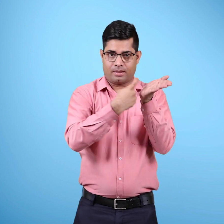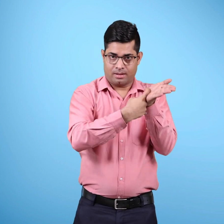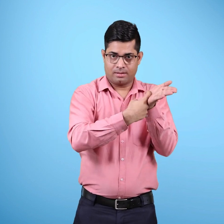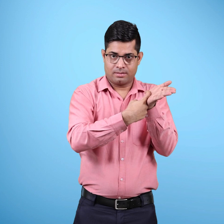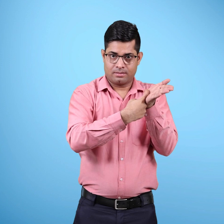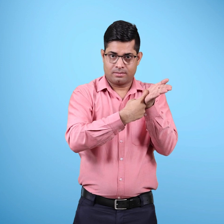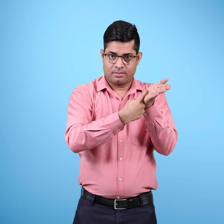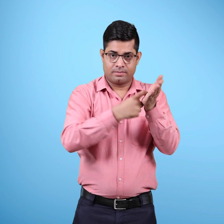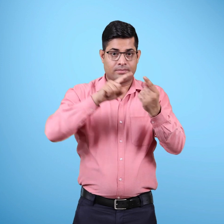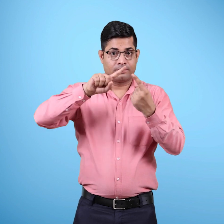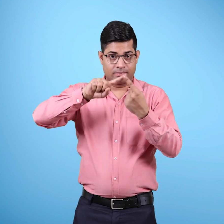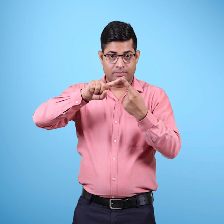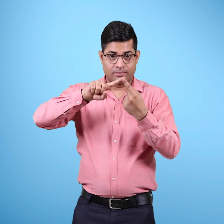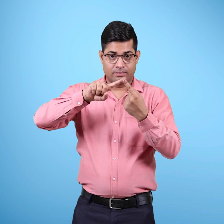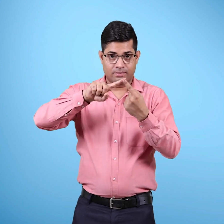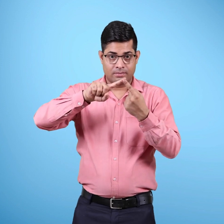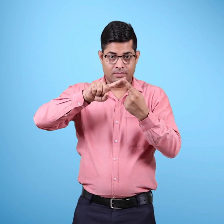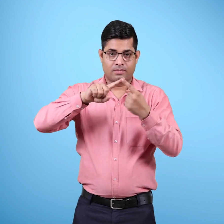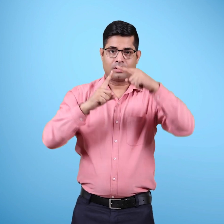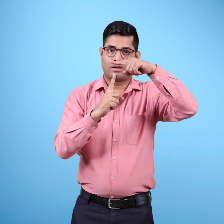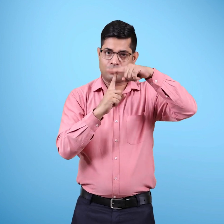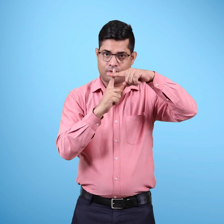the venation is reticulate.